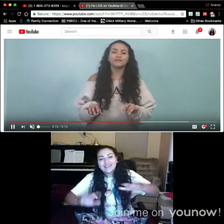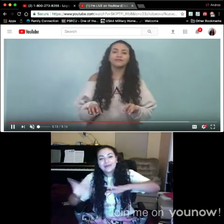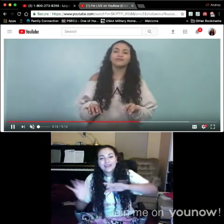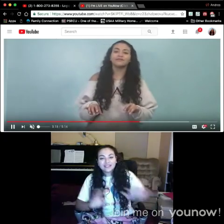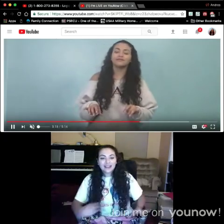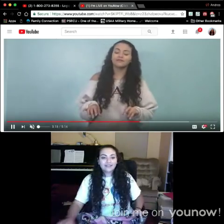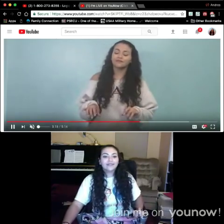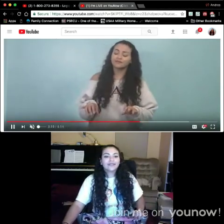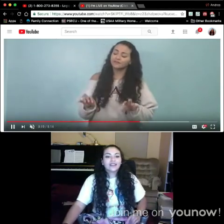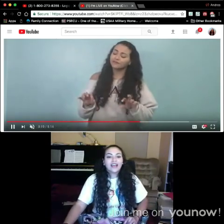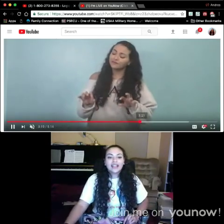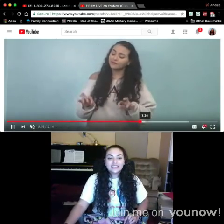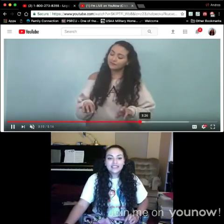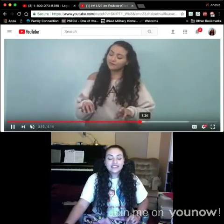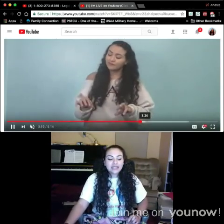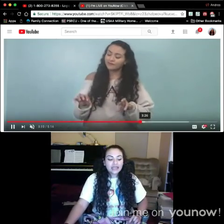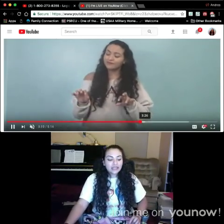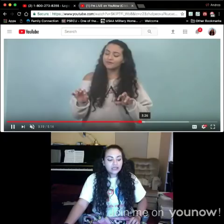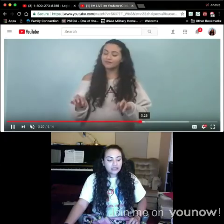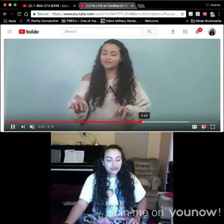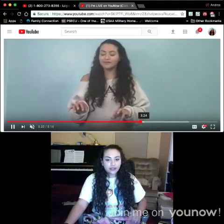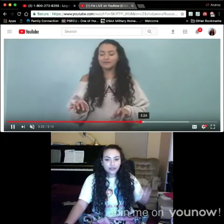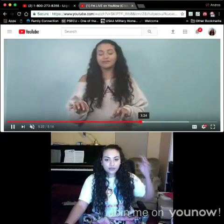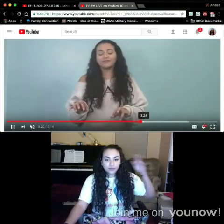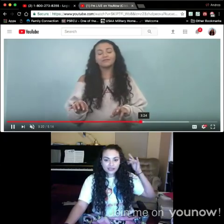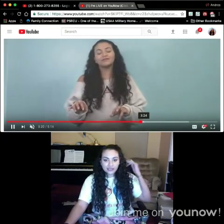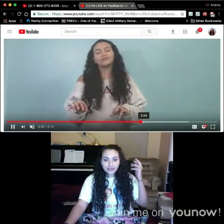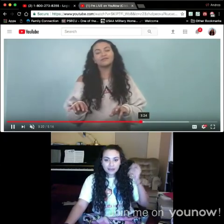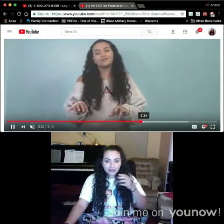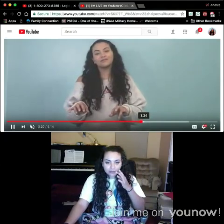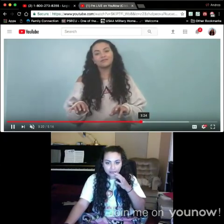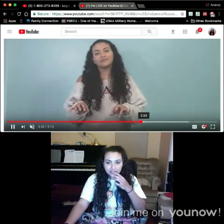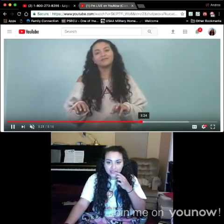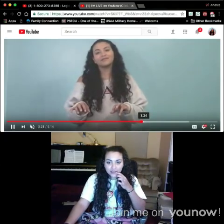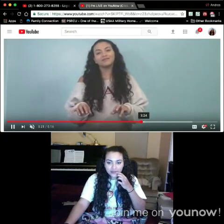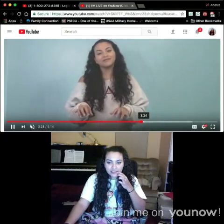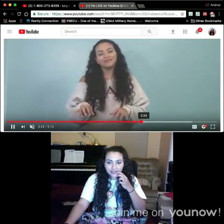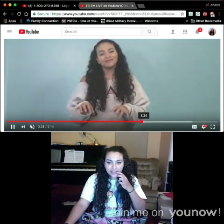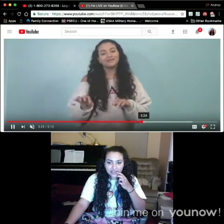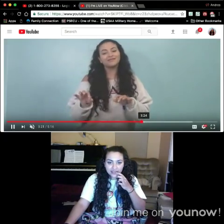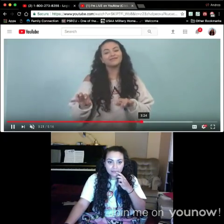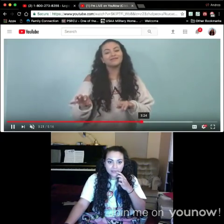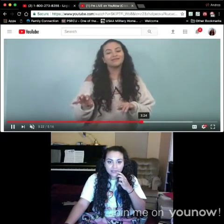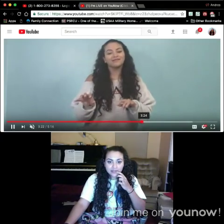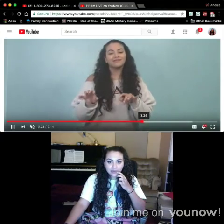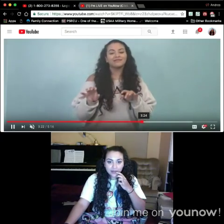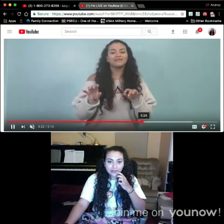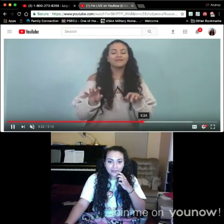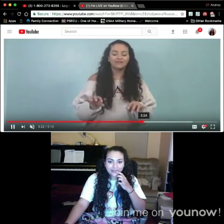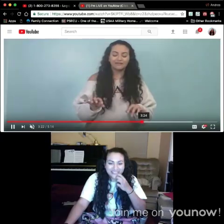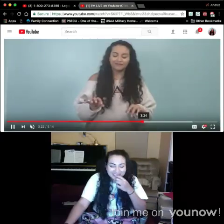Okay, then more piano stuff. I didn't sign the like girl's voice singing in the background for this. I could have. I didn't because I